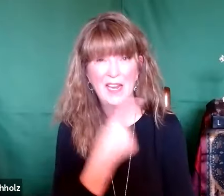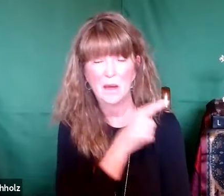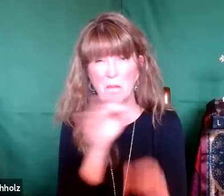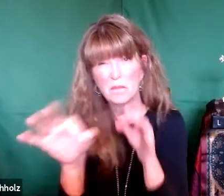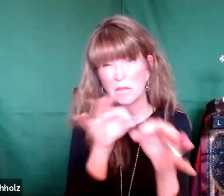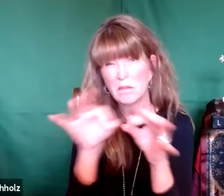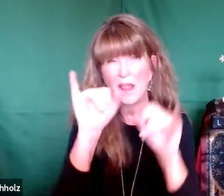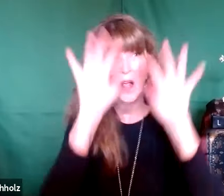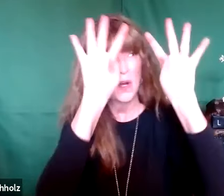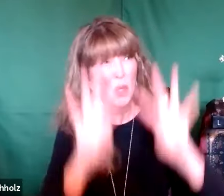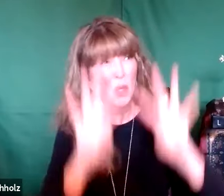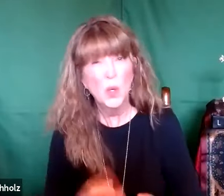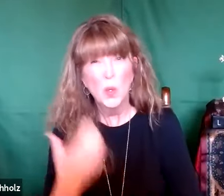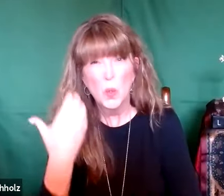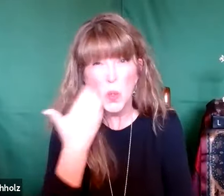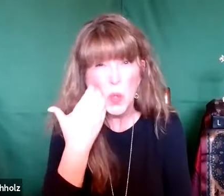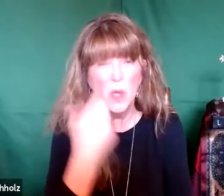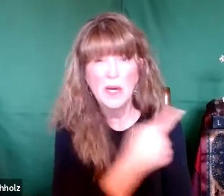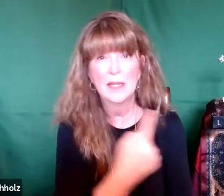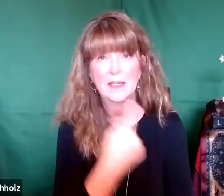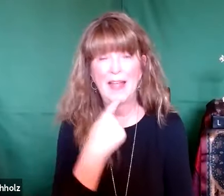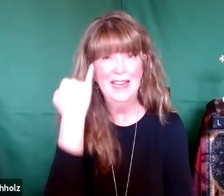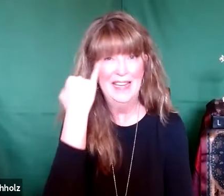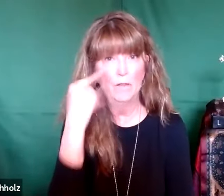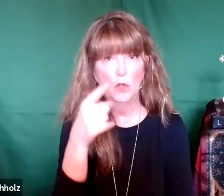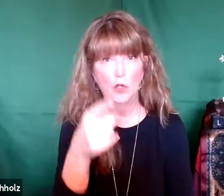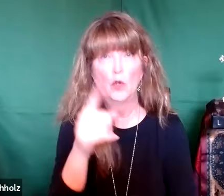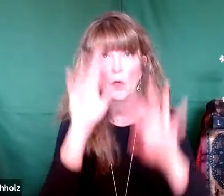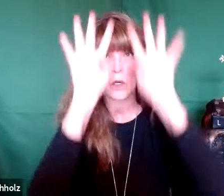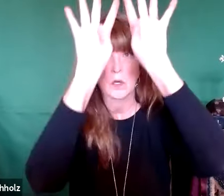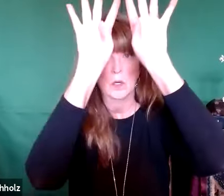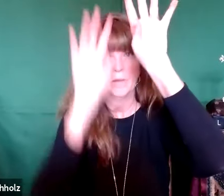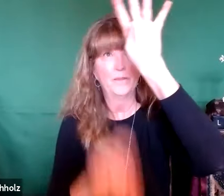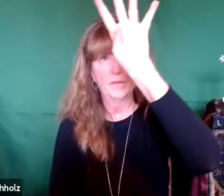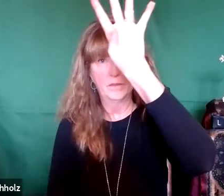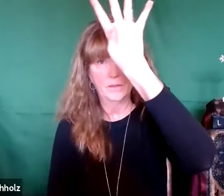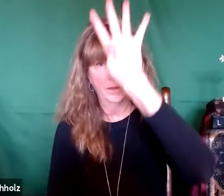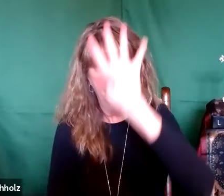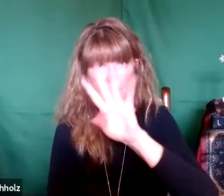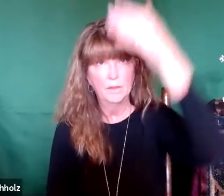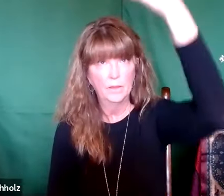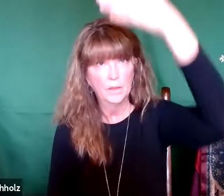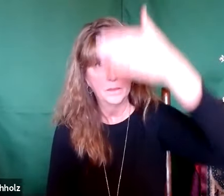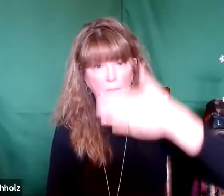In Josephus' writing, he also explained that because that curtain was so thick,